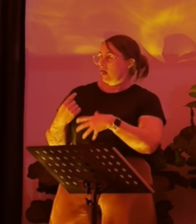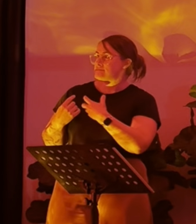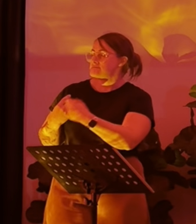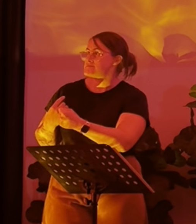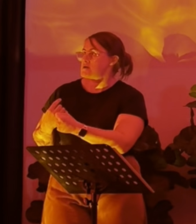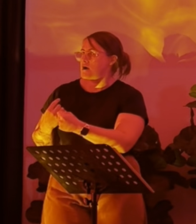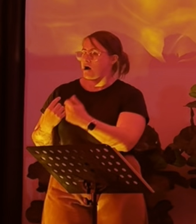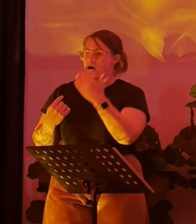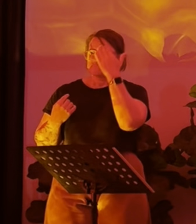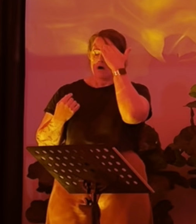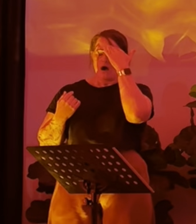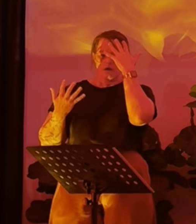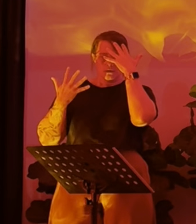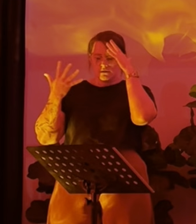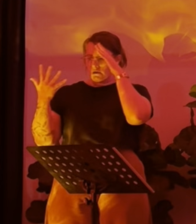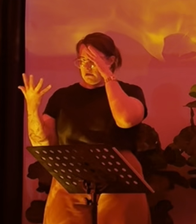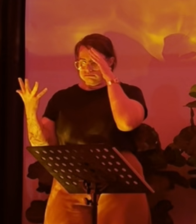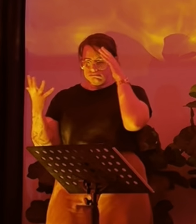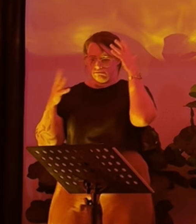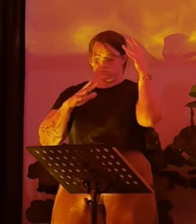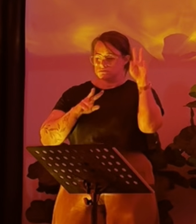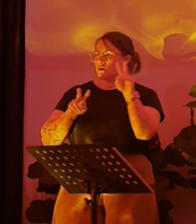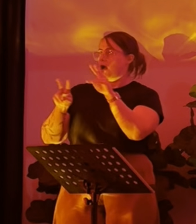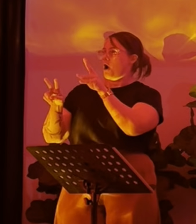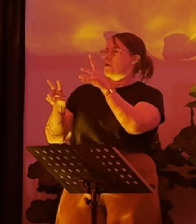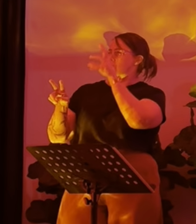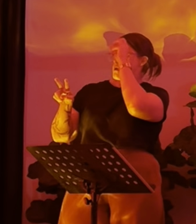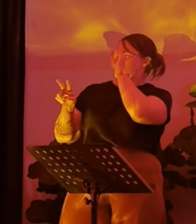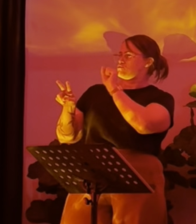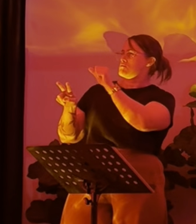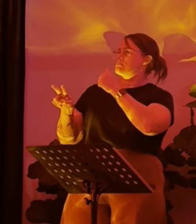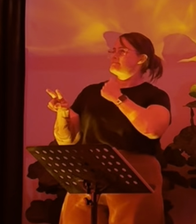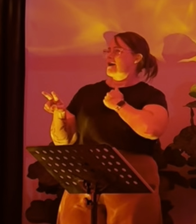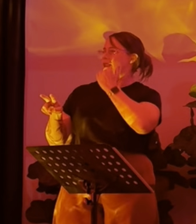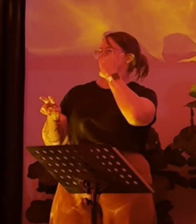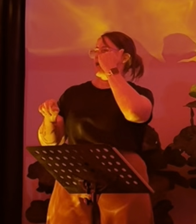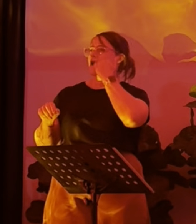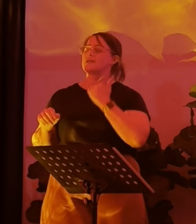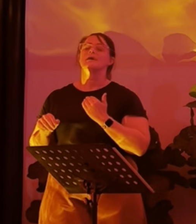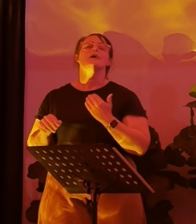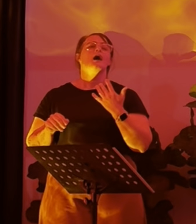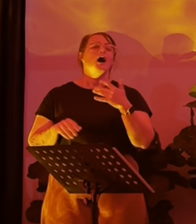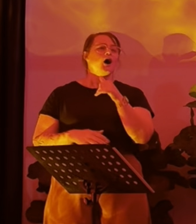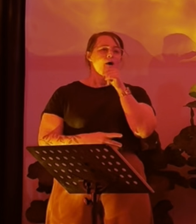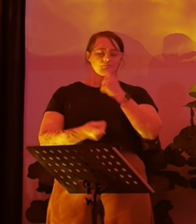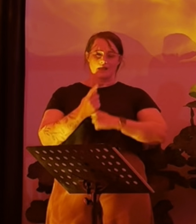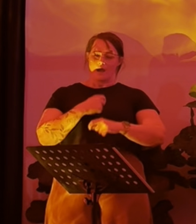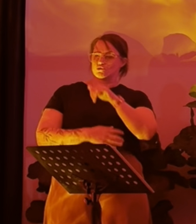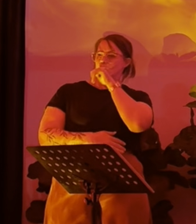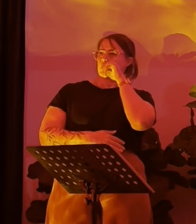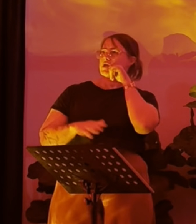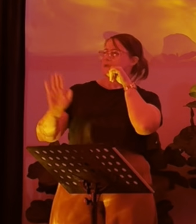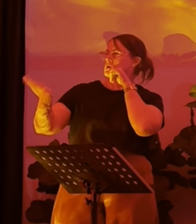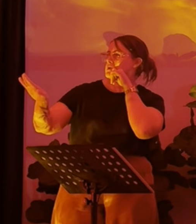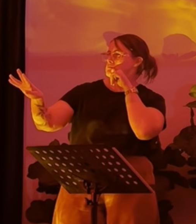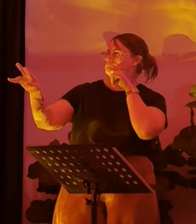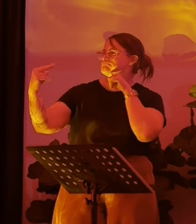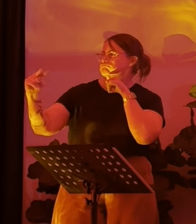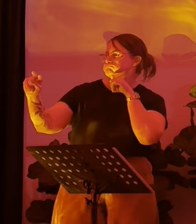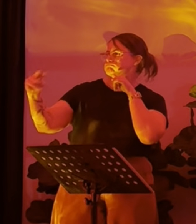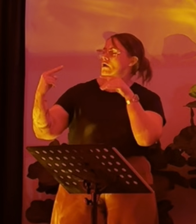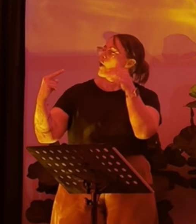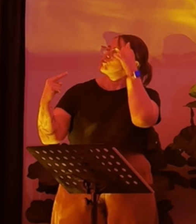I'm tripping and going crazy. But then I look at you and remember that you're my lady. So now I play it sweet and I try to get you to face me. Baby, listen,